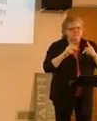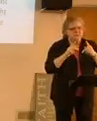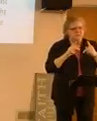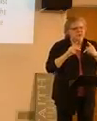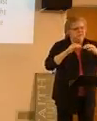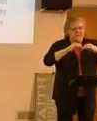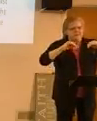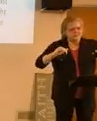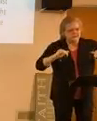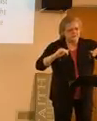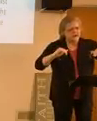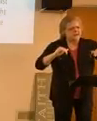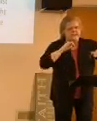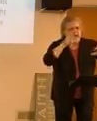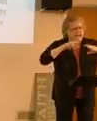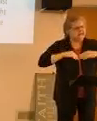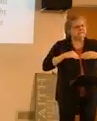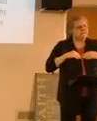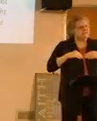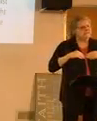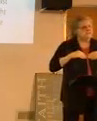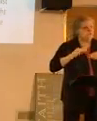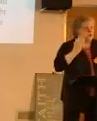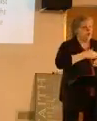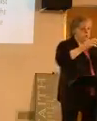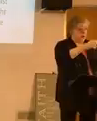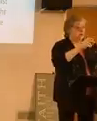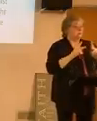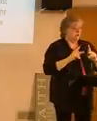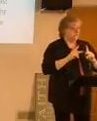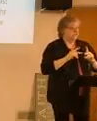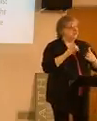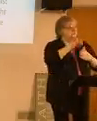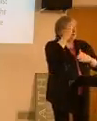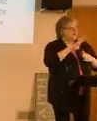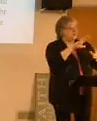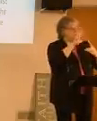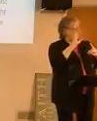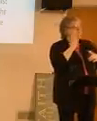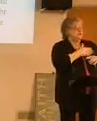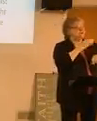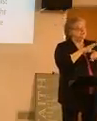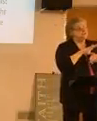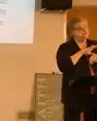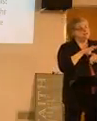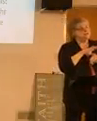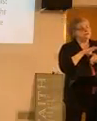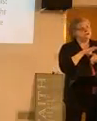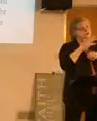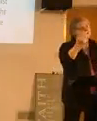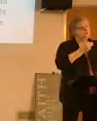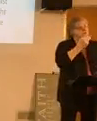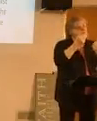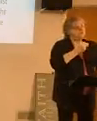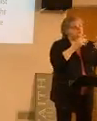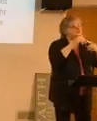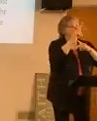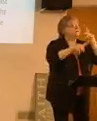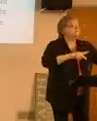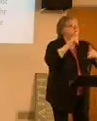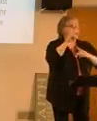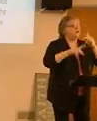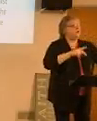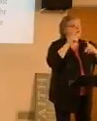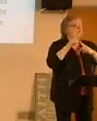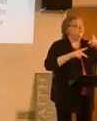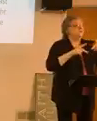people groups? Now, we're privileged that God chose our church to minister to people